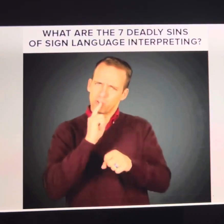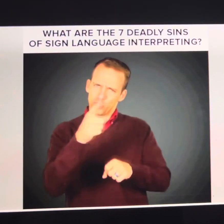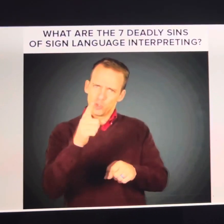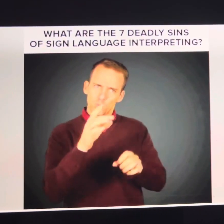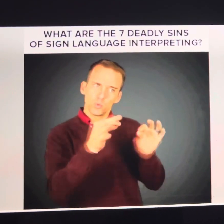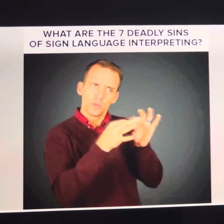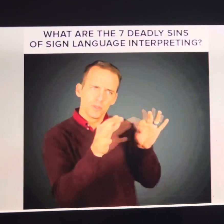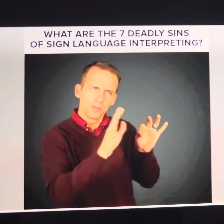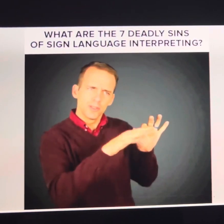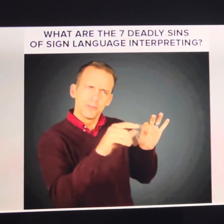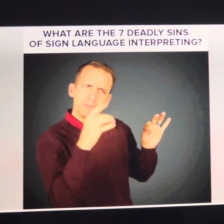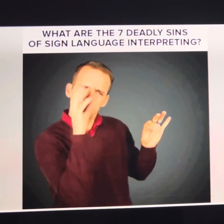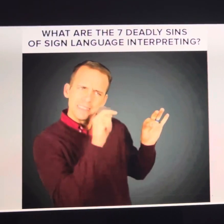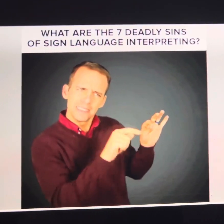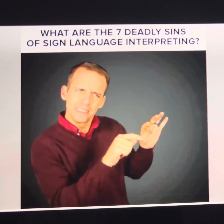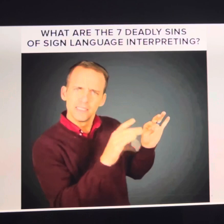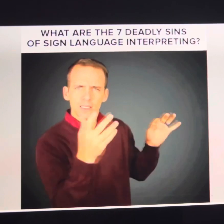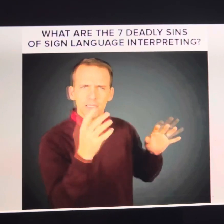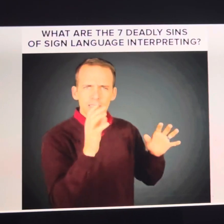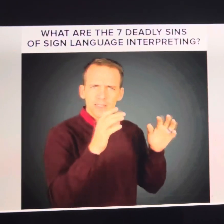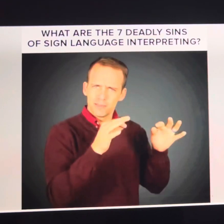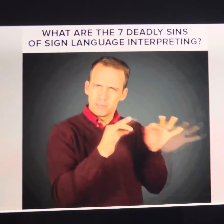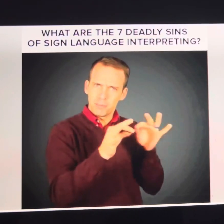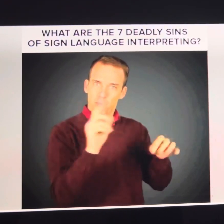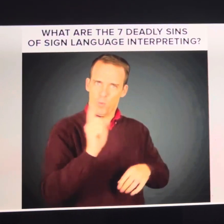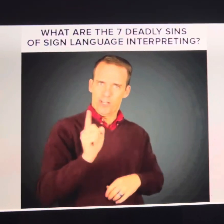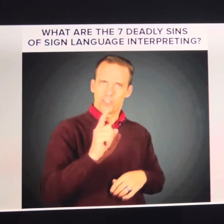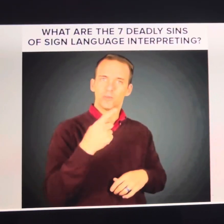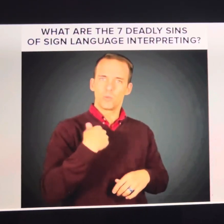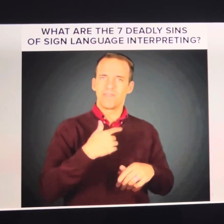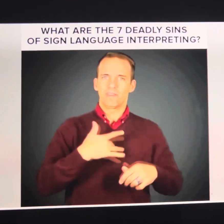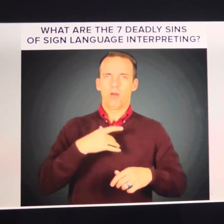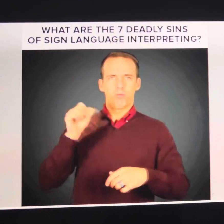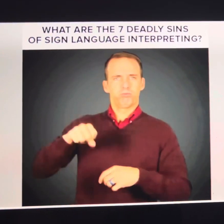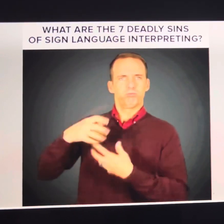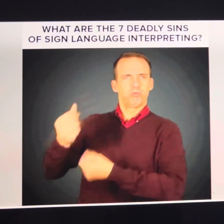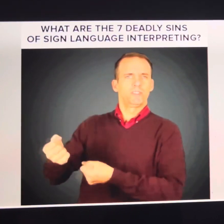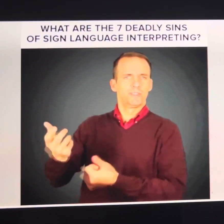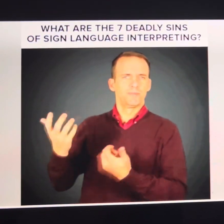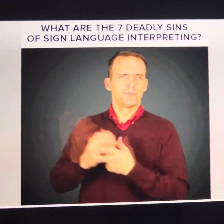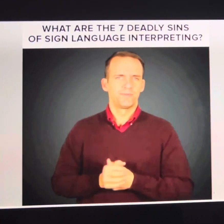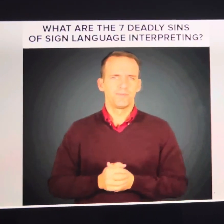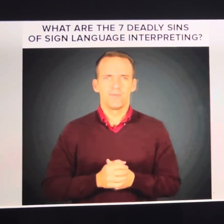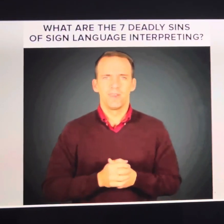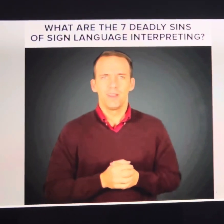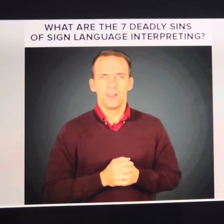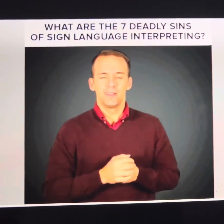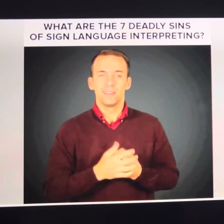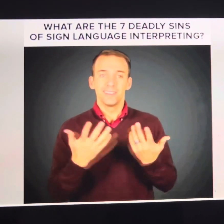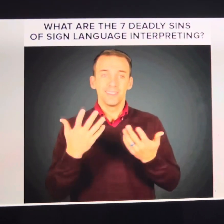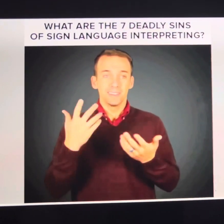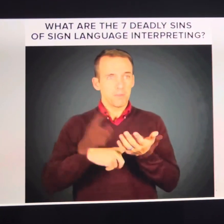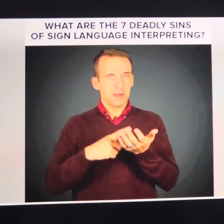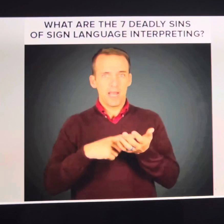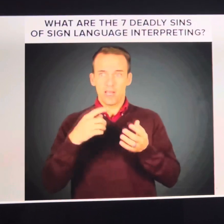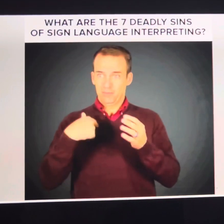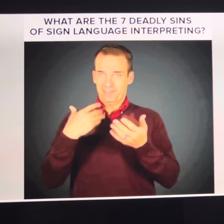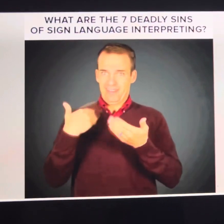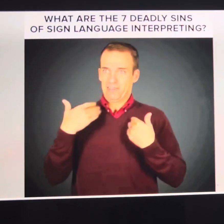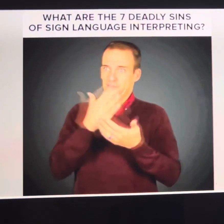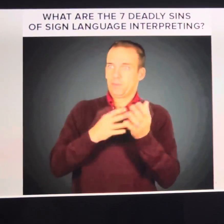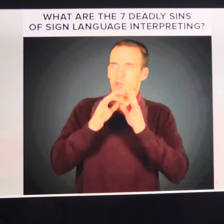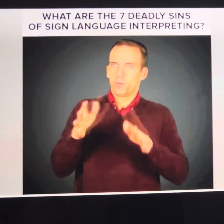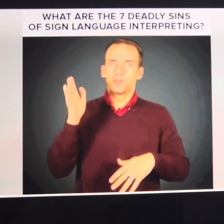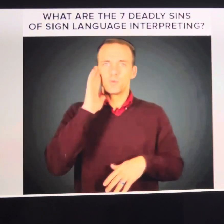You don't want to keep missing things, but you need to make sure you're giving them a facial expression of where you've missed in that conversation.